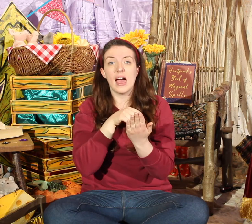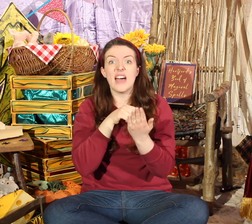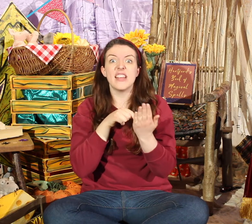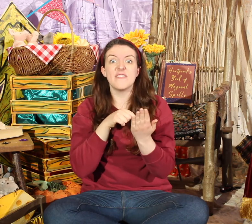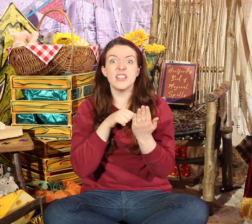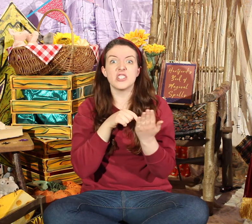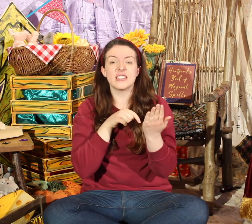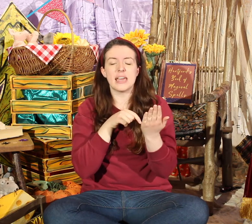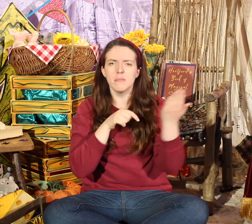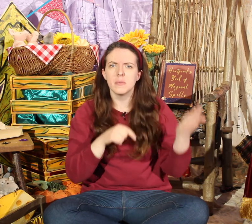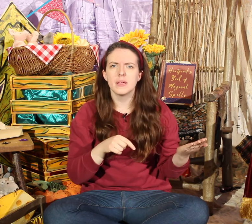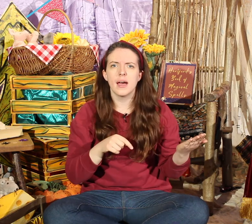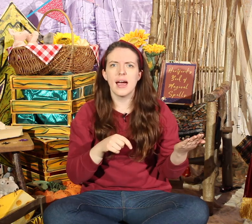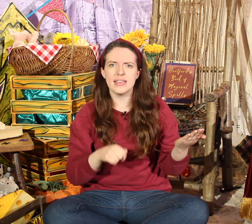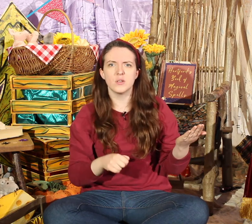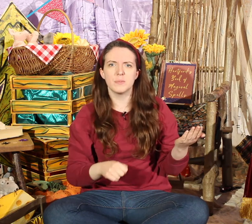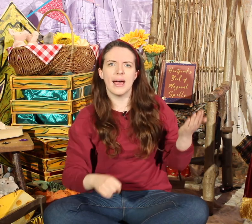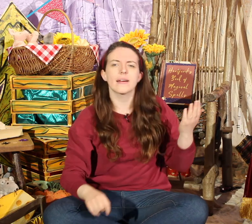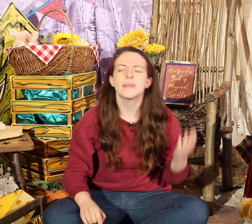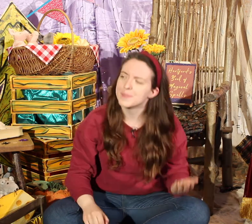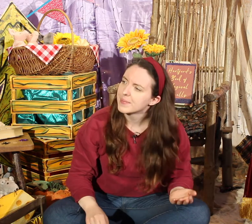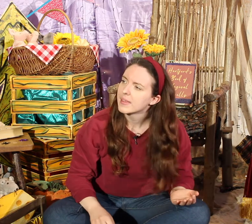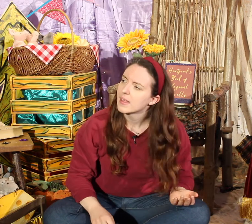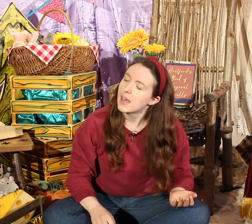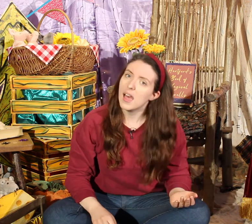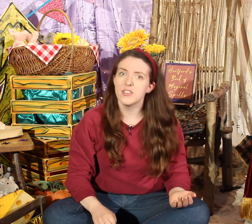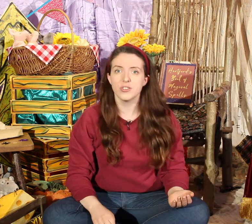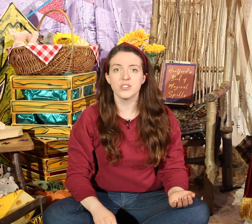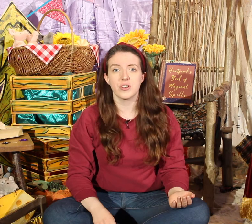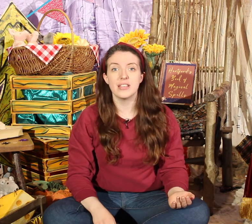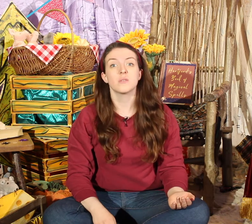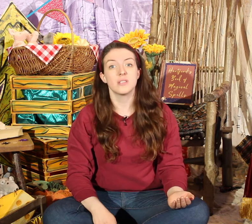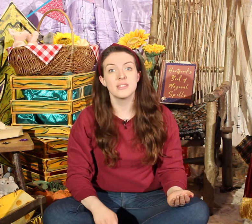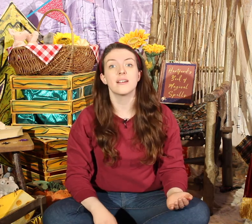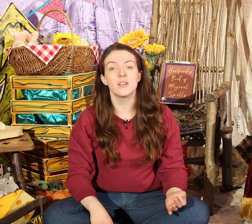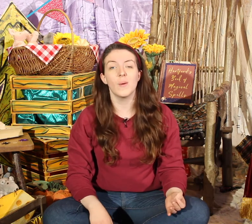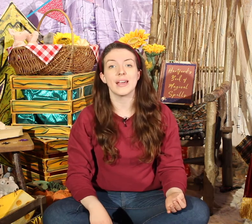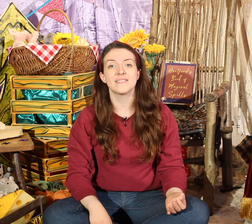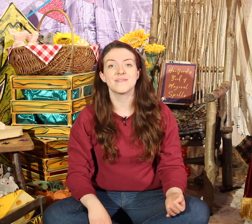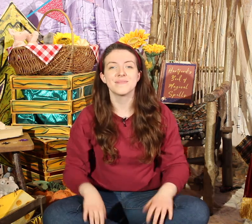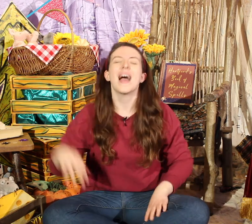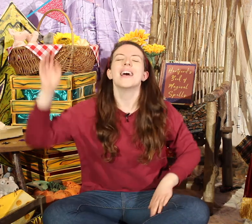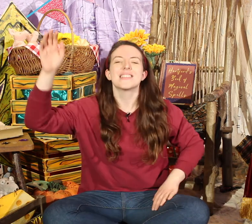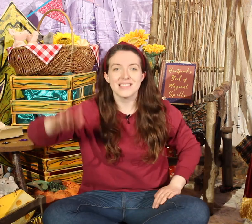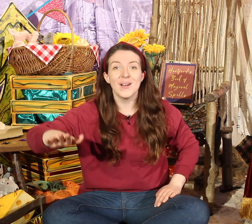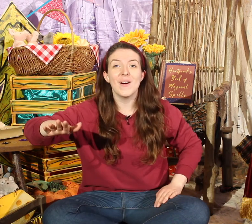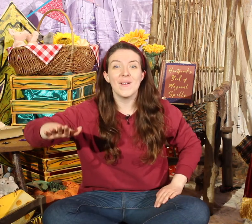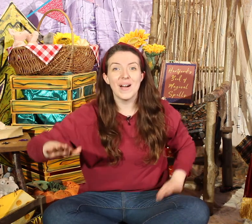And then he finished his game and he looked back. And the tortoise was still going. Slow